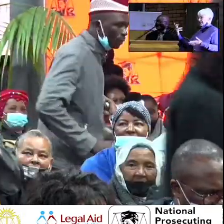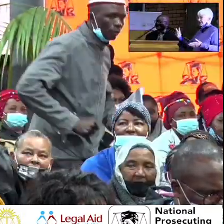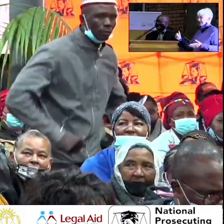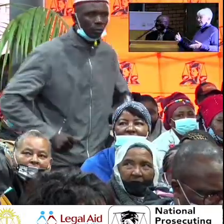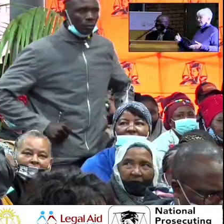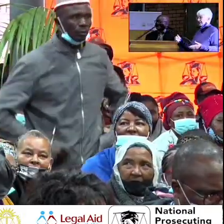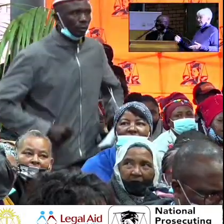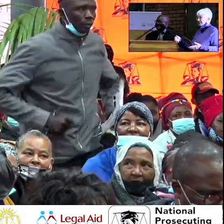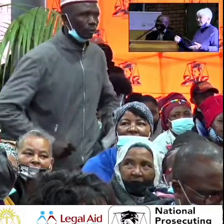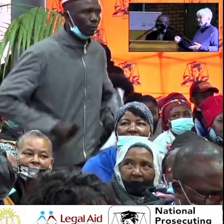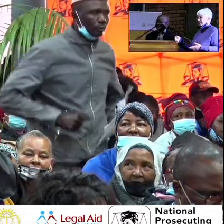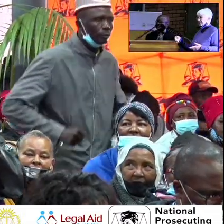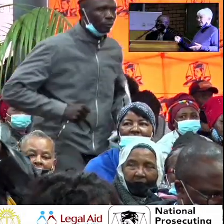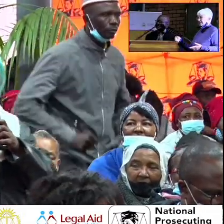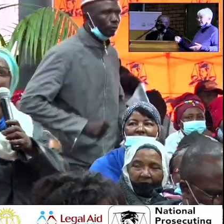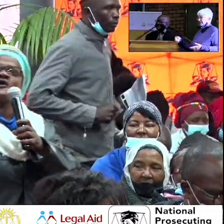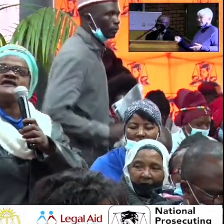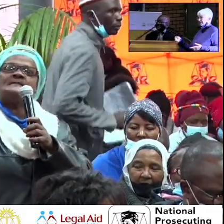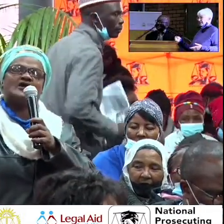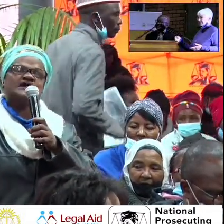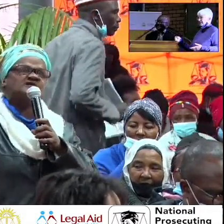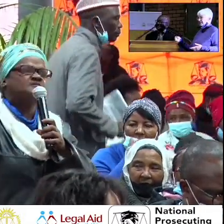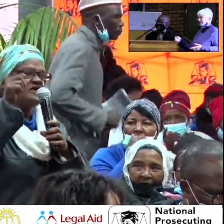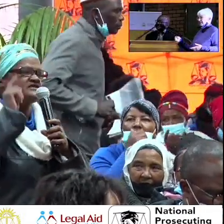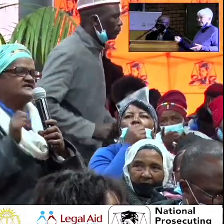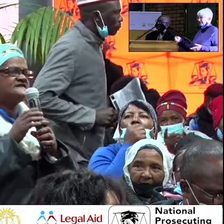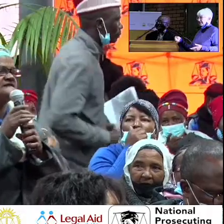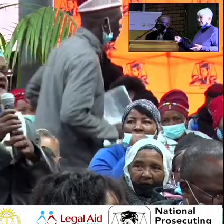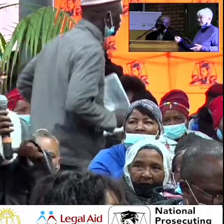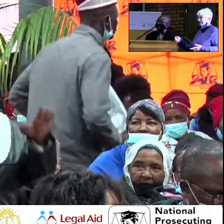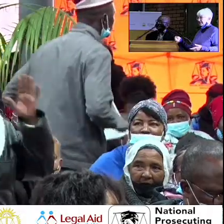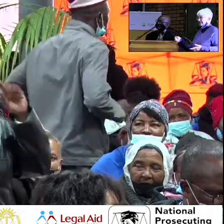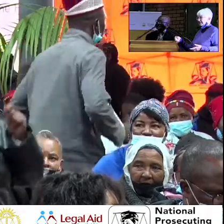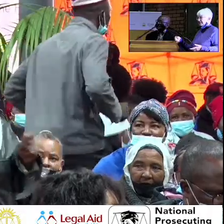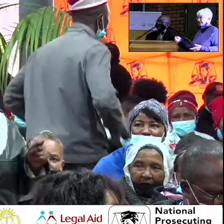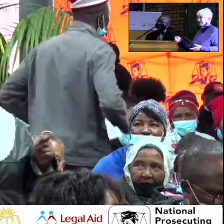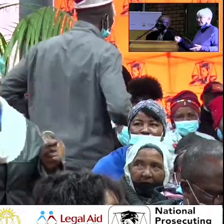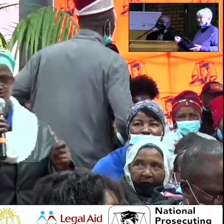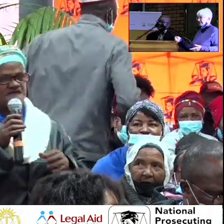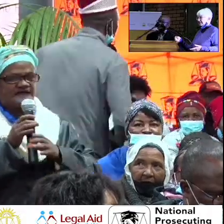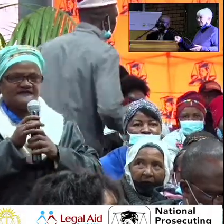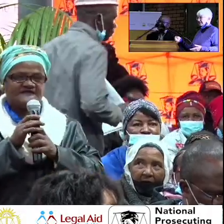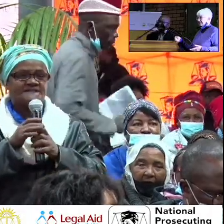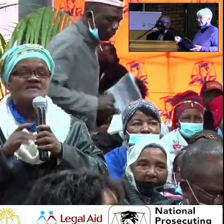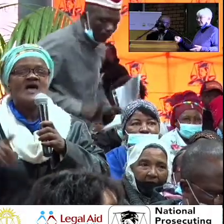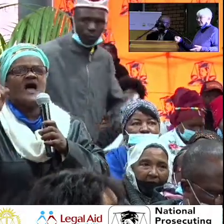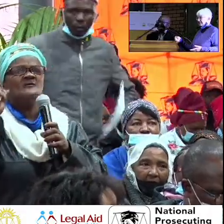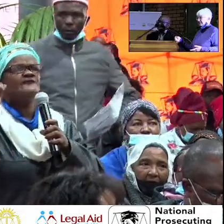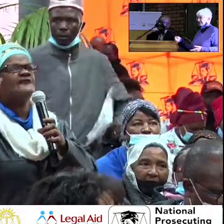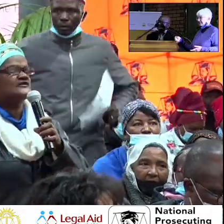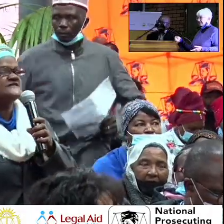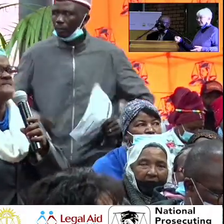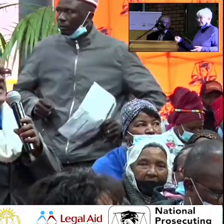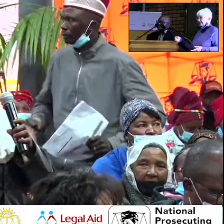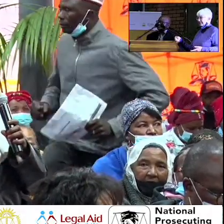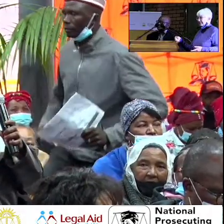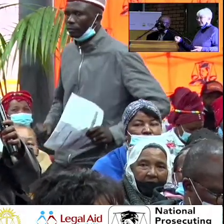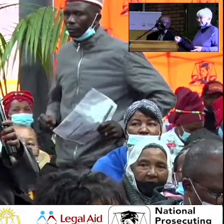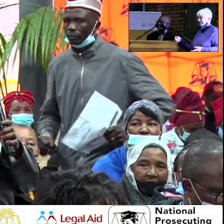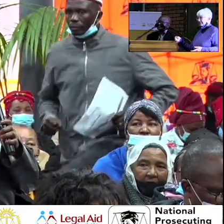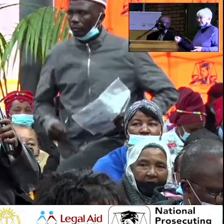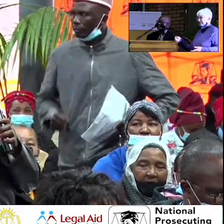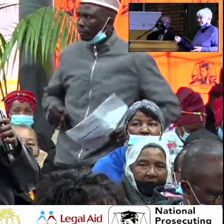Social grant. Now I'm talking about experience. And Michelle, I'm sorry to say this. I'm a foster